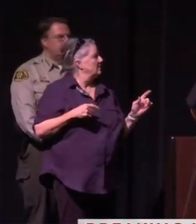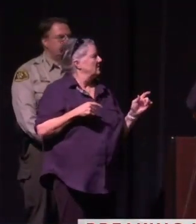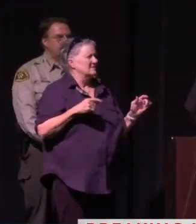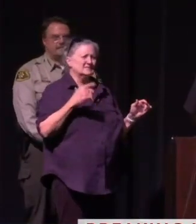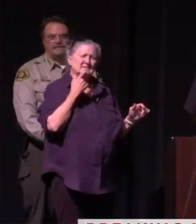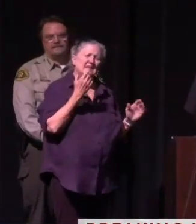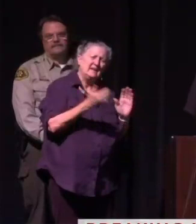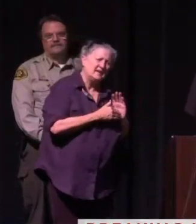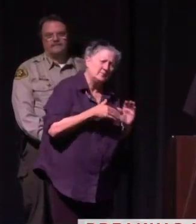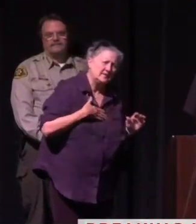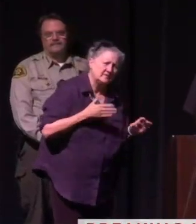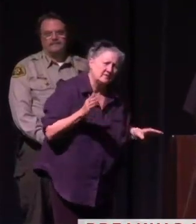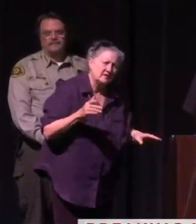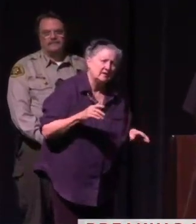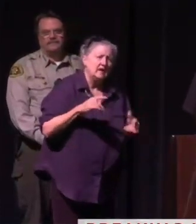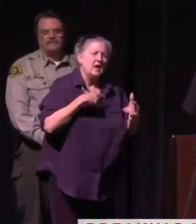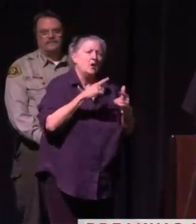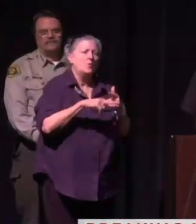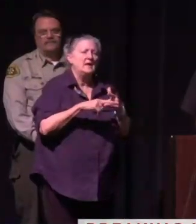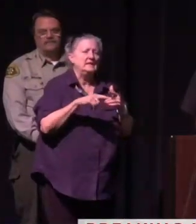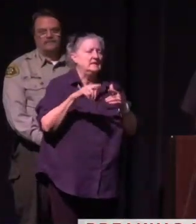I'm sorry, could you repeat that question?